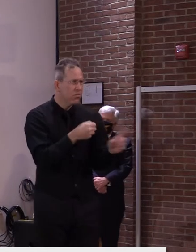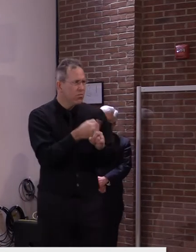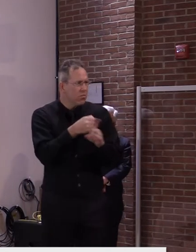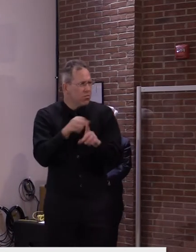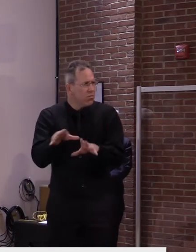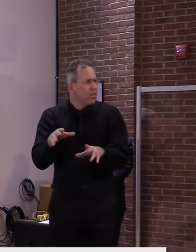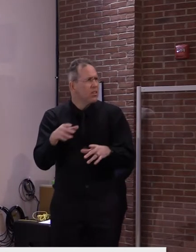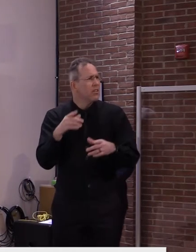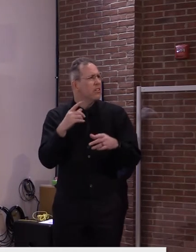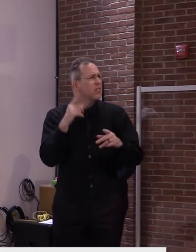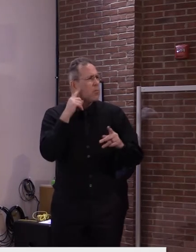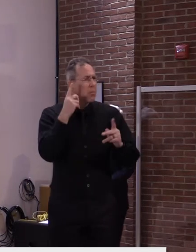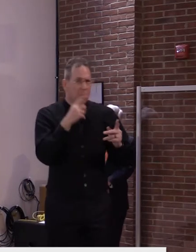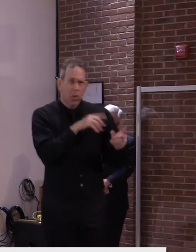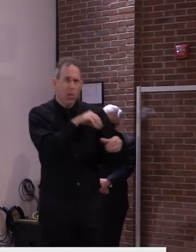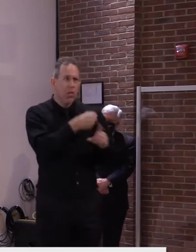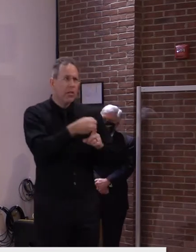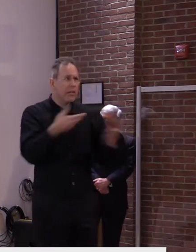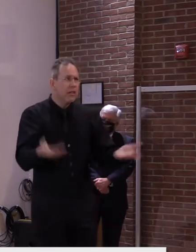masks and things like that?